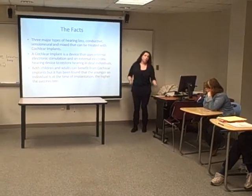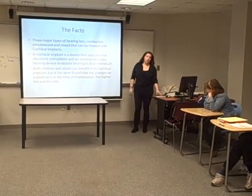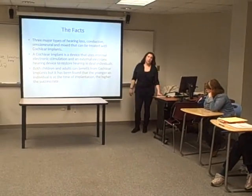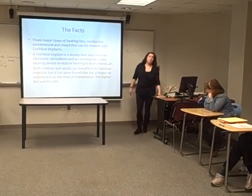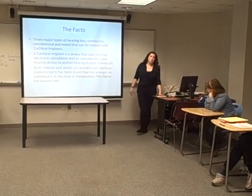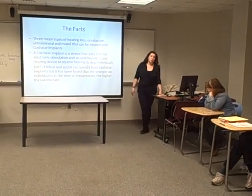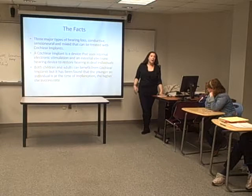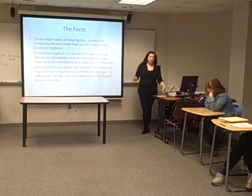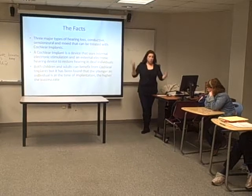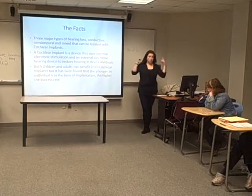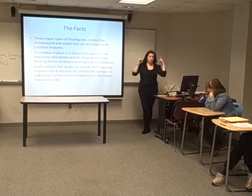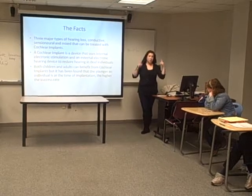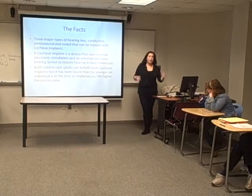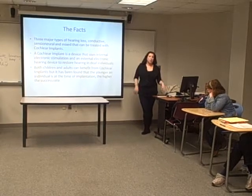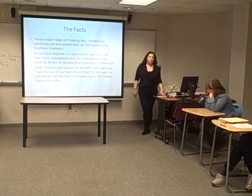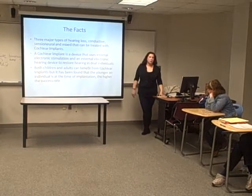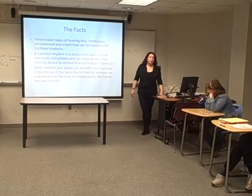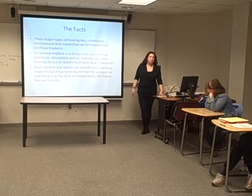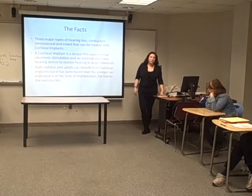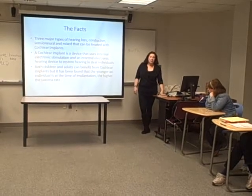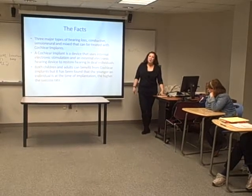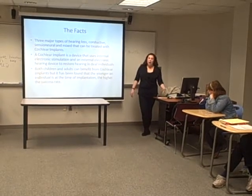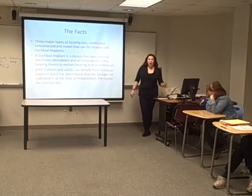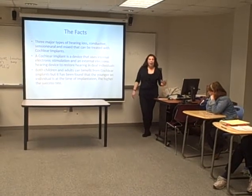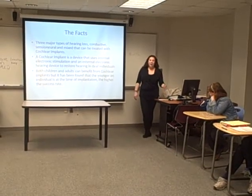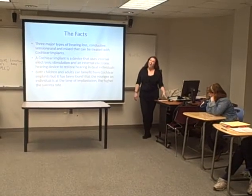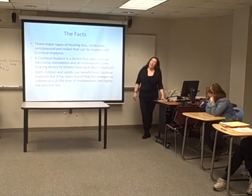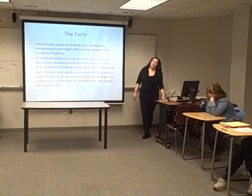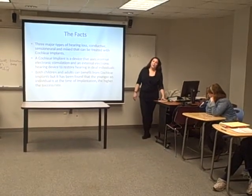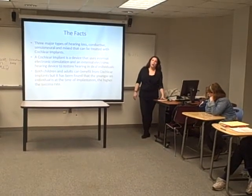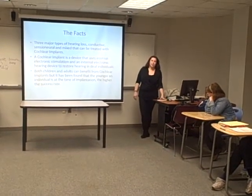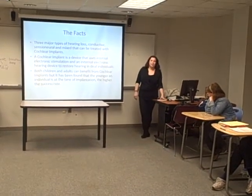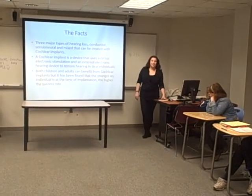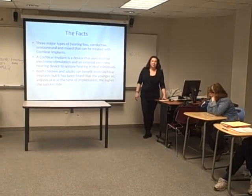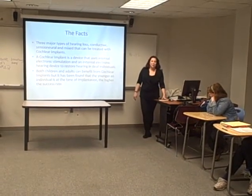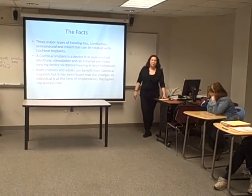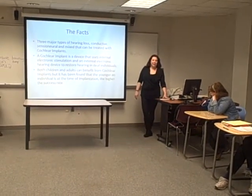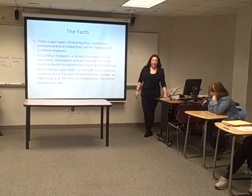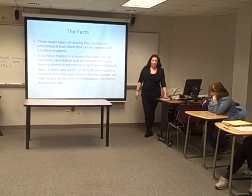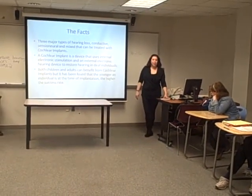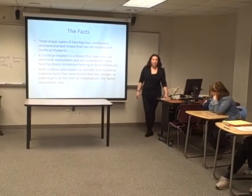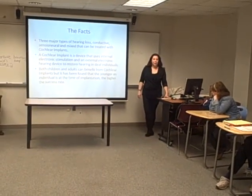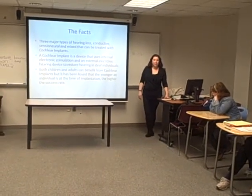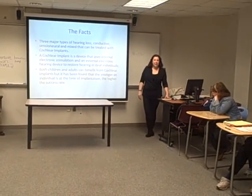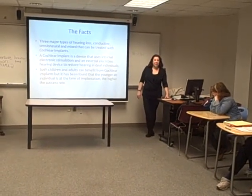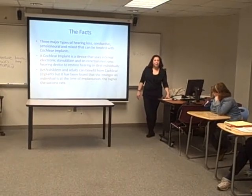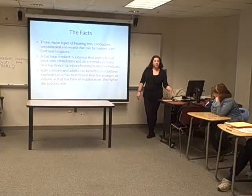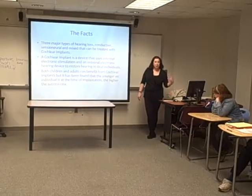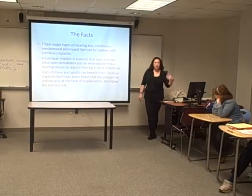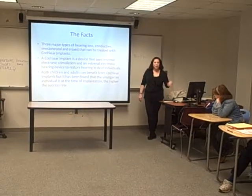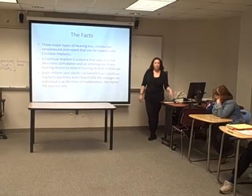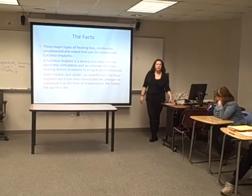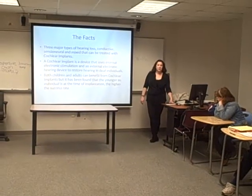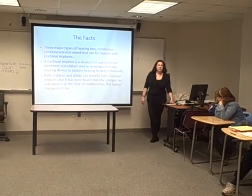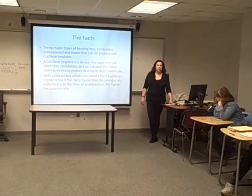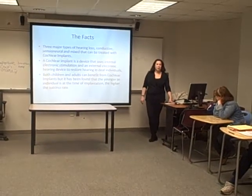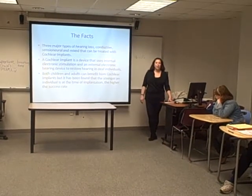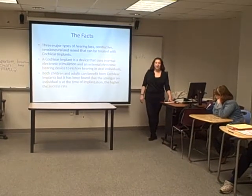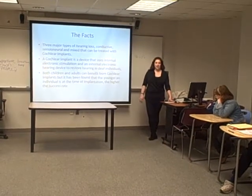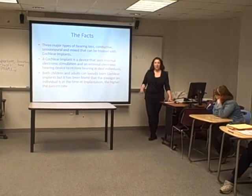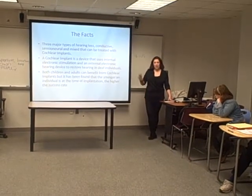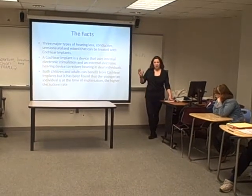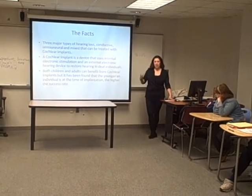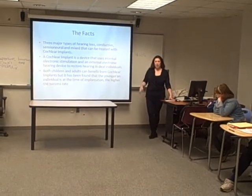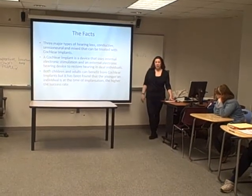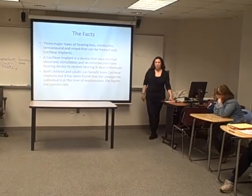has one of her friends at school has dual implants, and I couldn't honestly say that I would get her another implant if she lost the rest of the hearing in